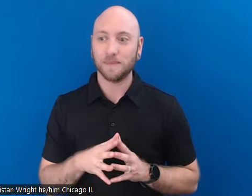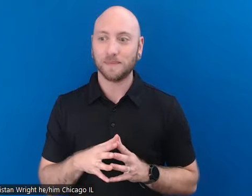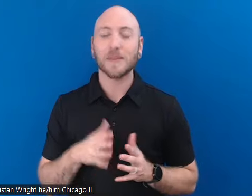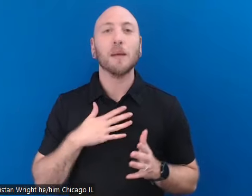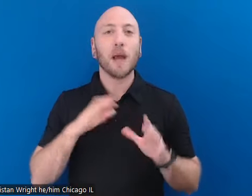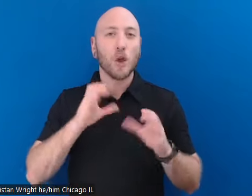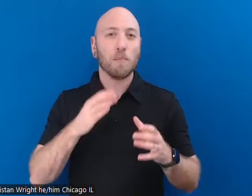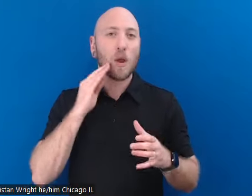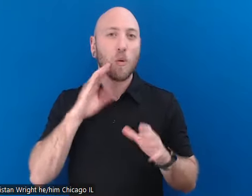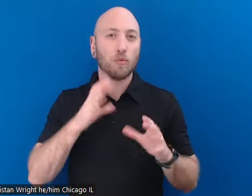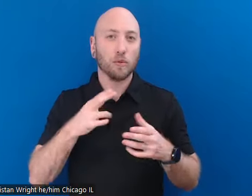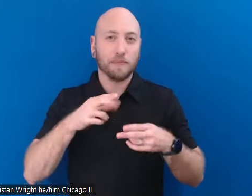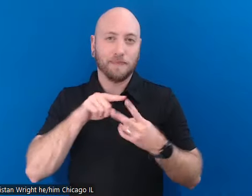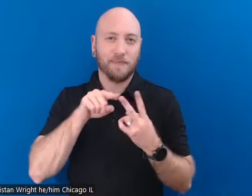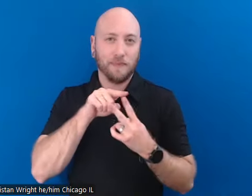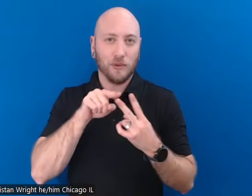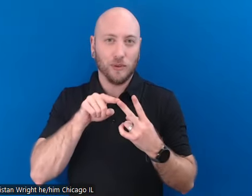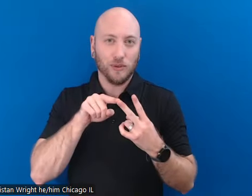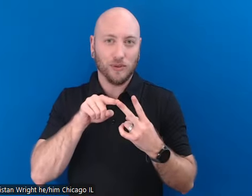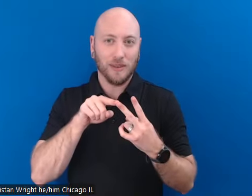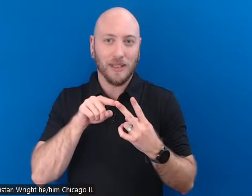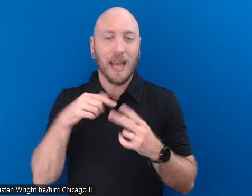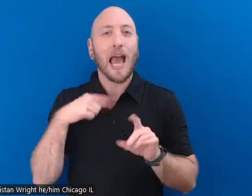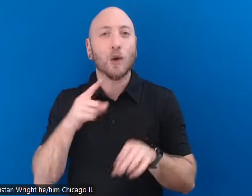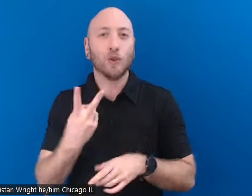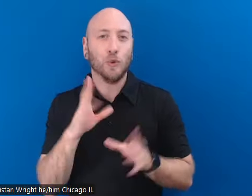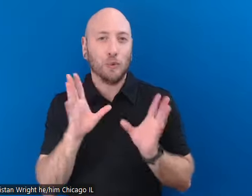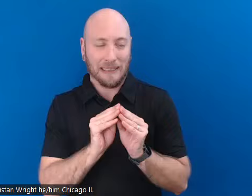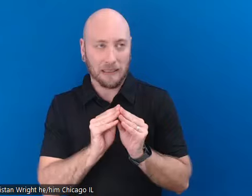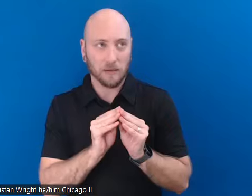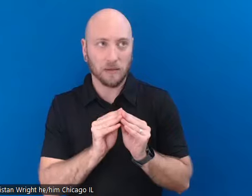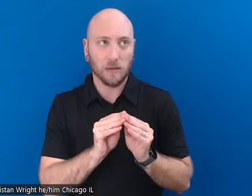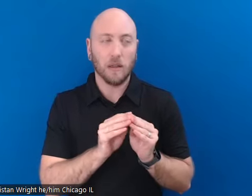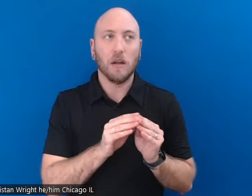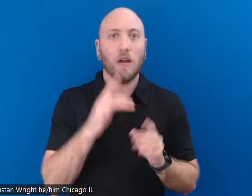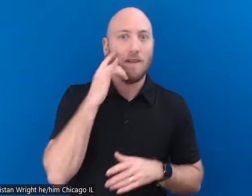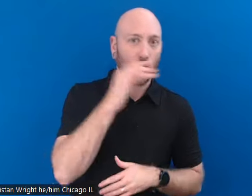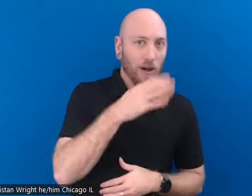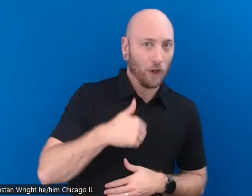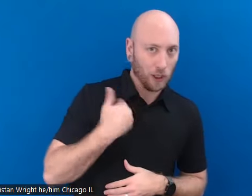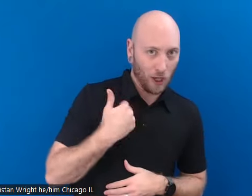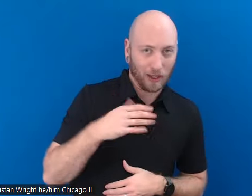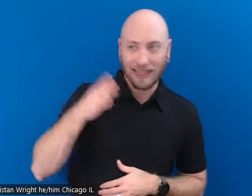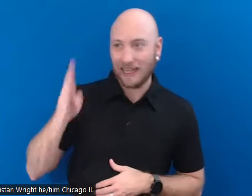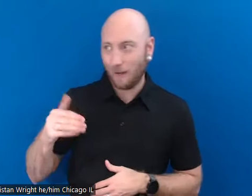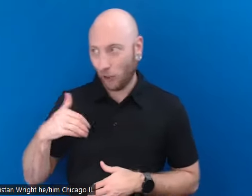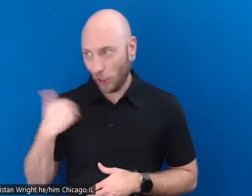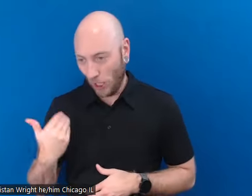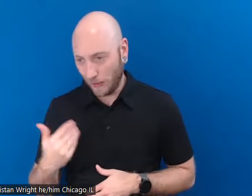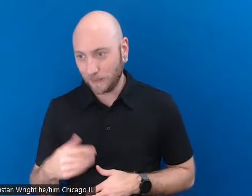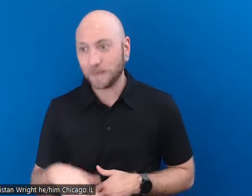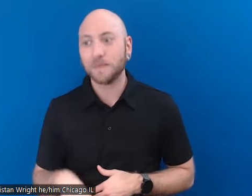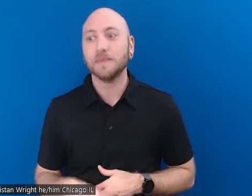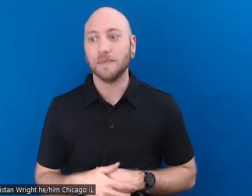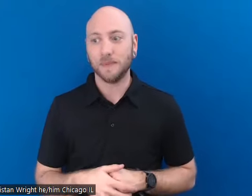to two. We have never young and we have forever young, and it's very easy to mix them up. Forever young, I served as the treasurer